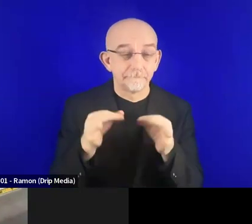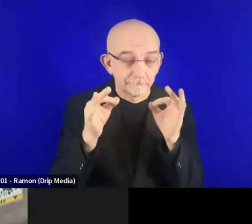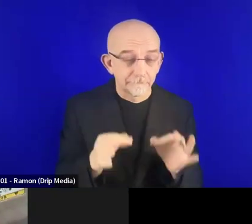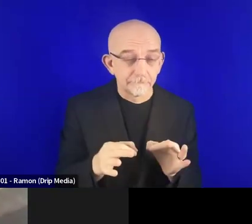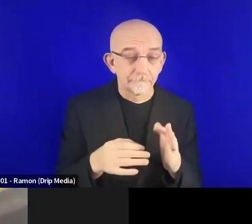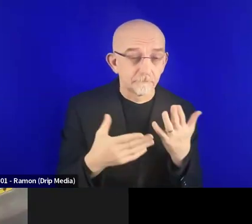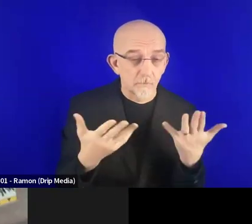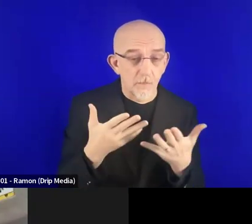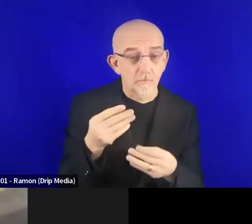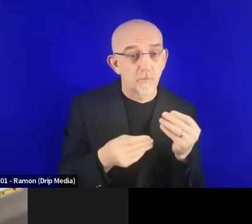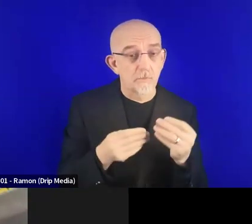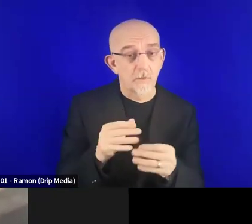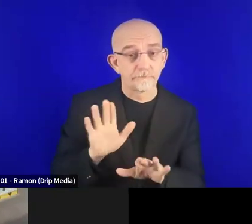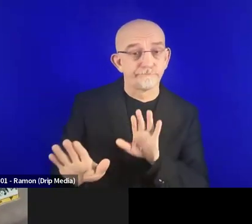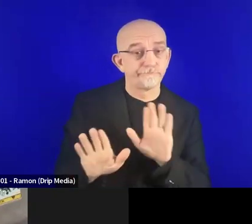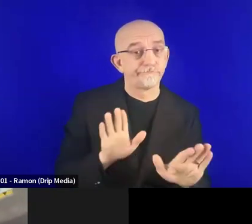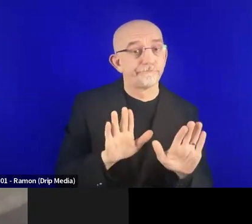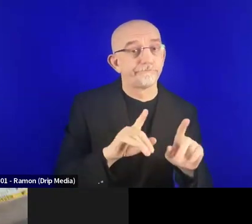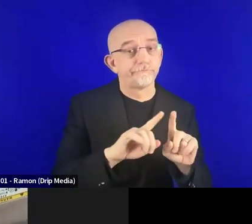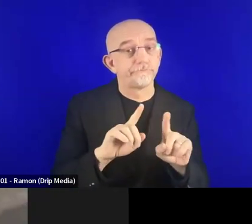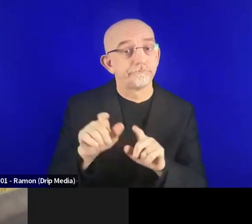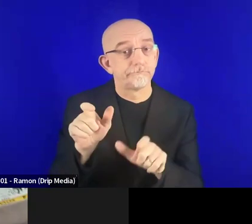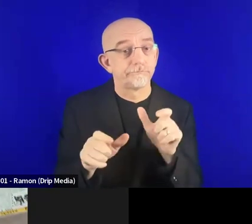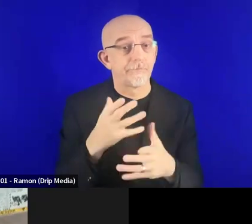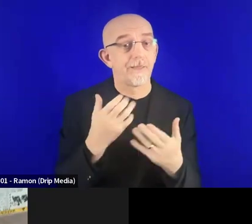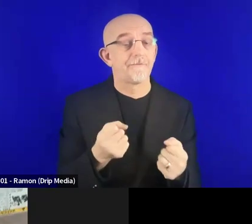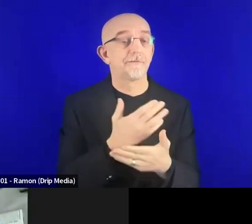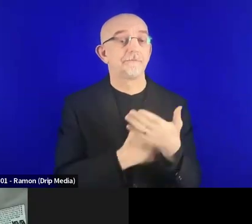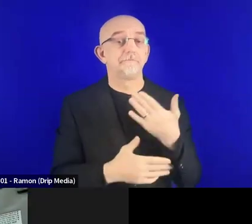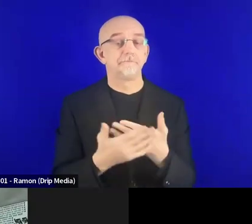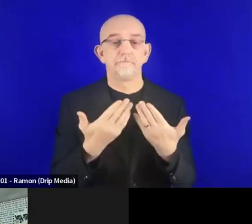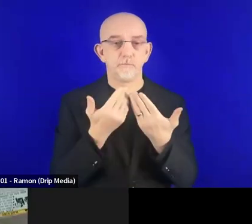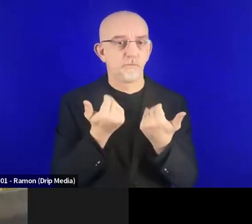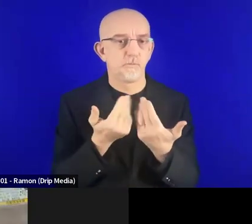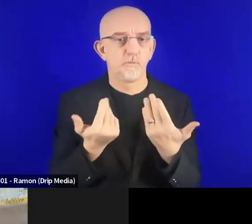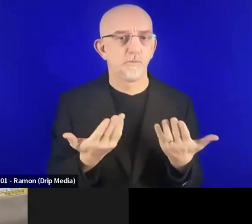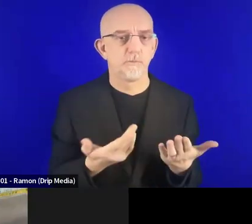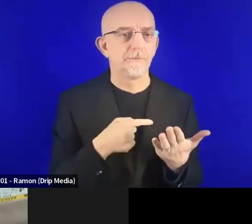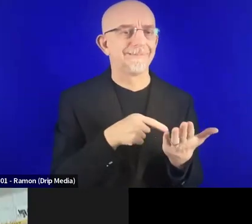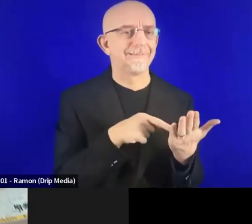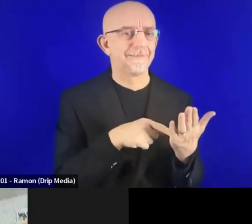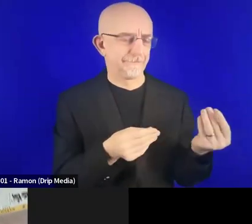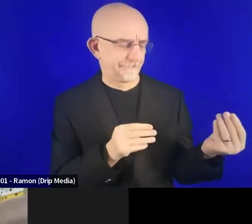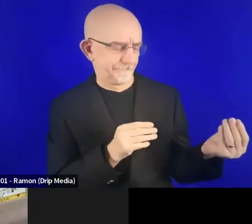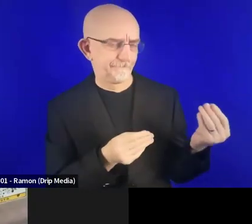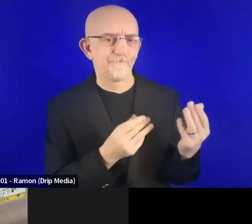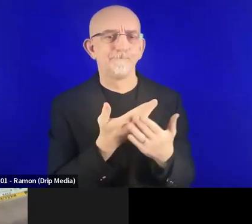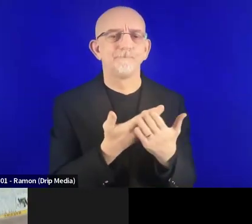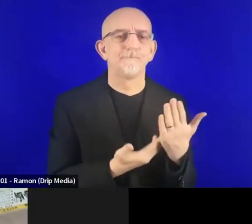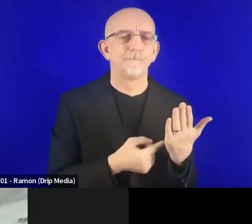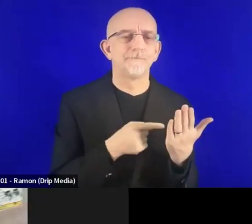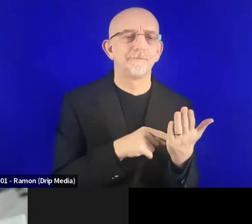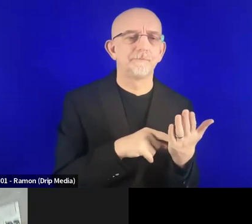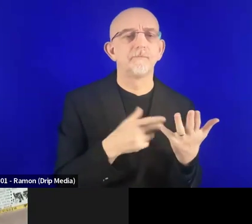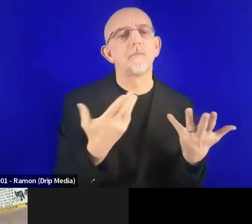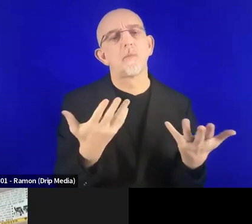cash transfer, we have the health insurance, we have some other programs. But how are these programs